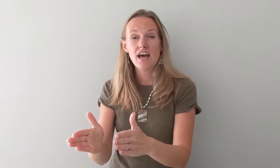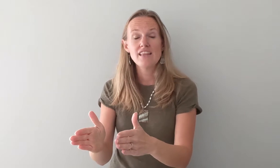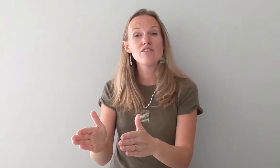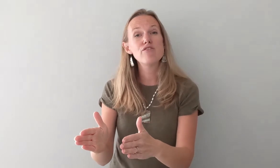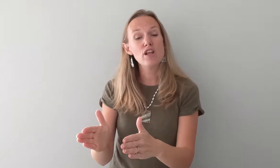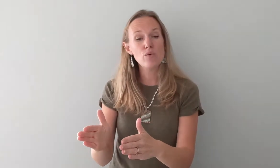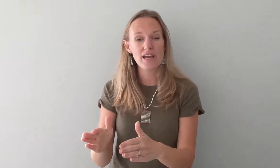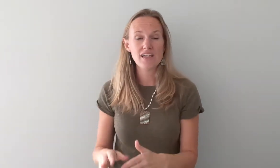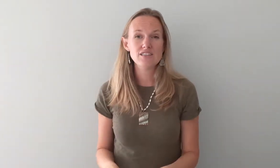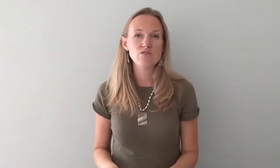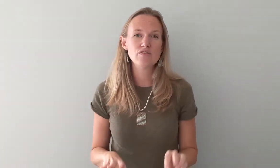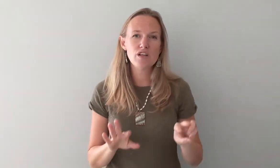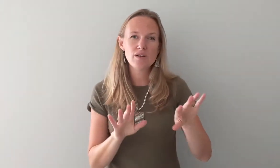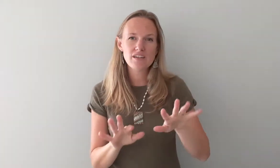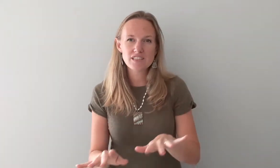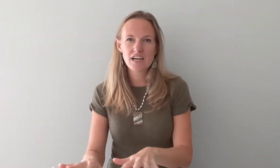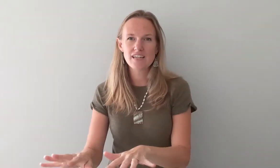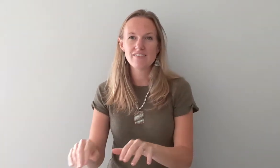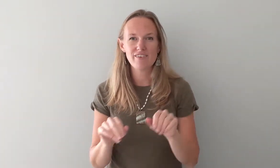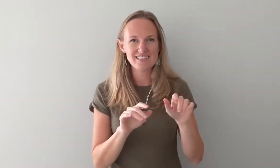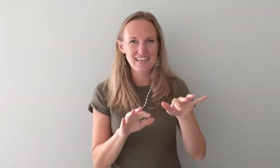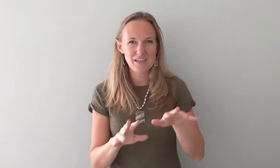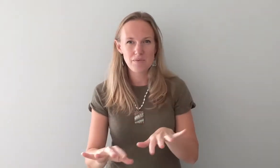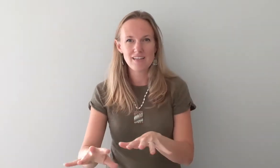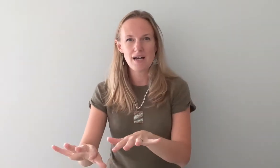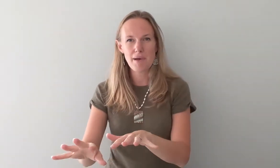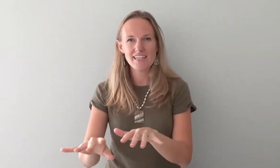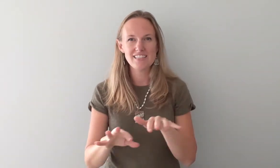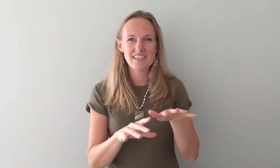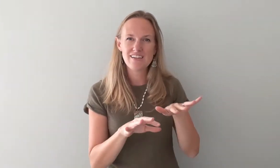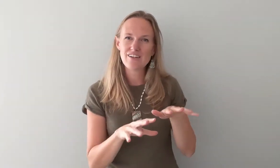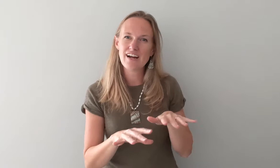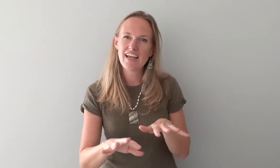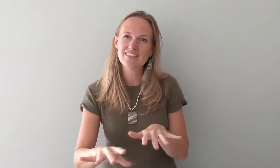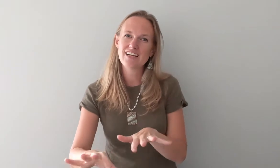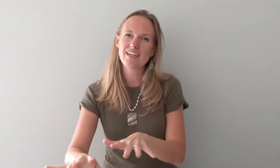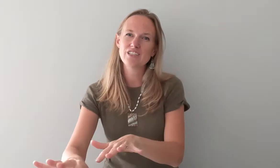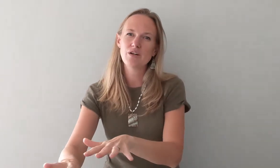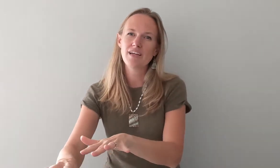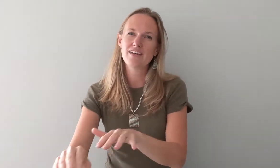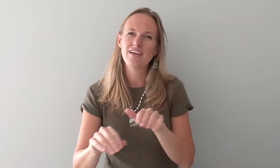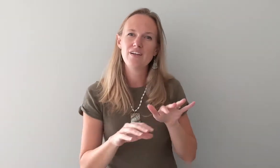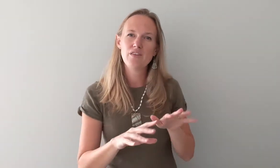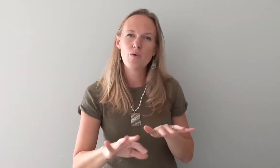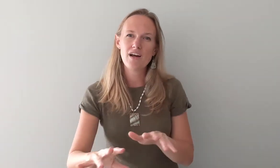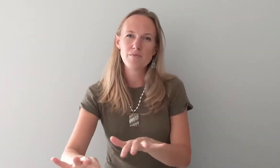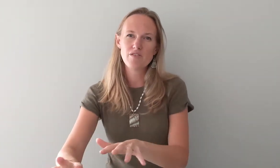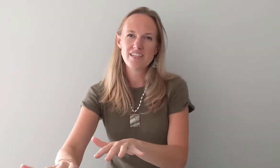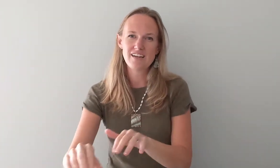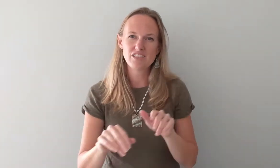then flowing. So for flowing, you're just kind of, once again, imagining your hands are kind of showing the water moving down the